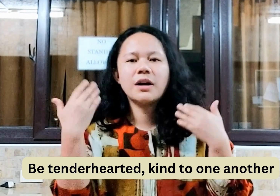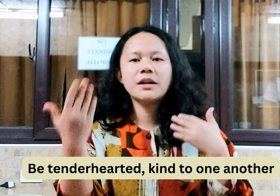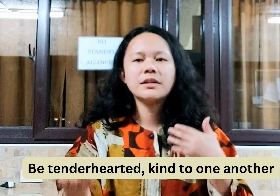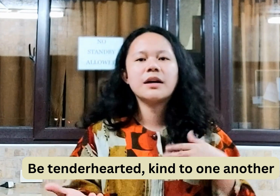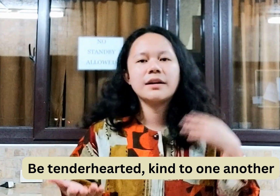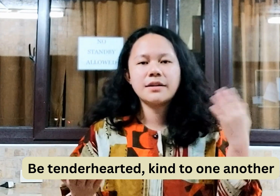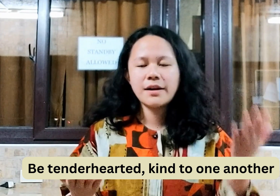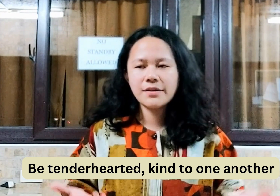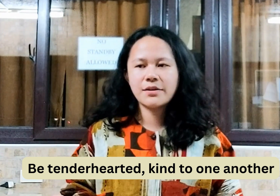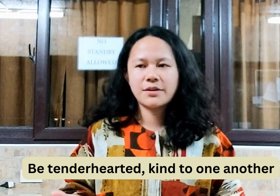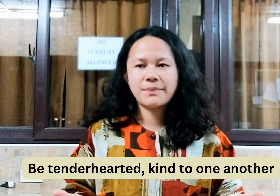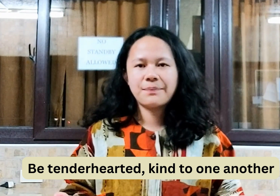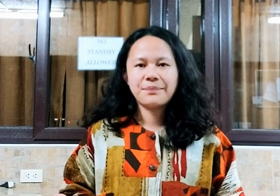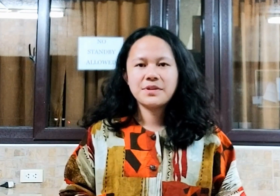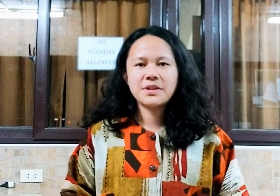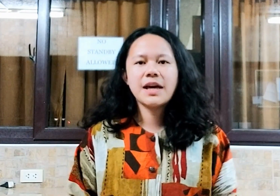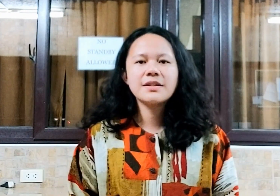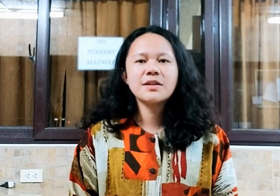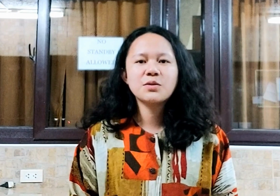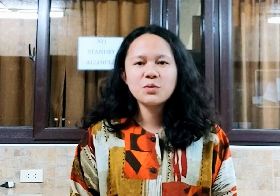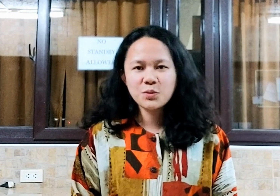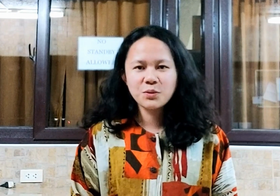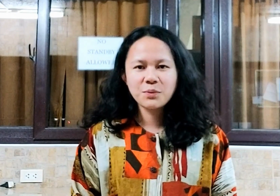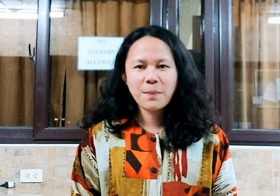one another. Stanza 2.